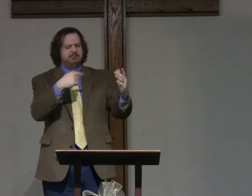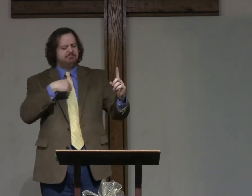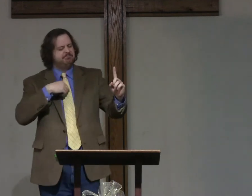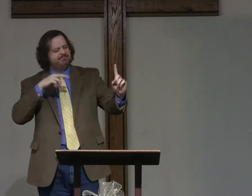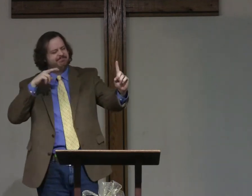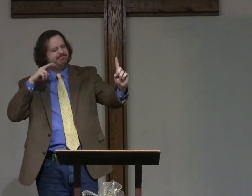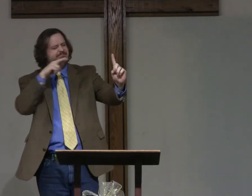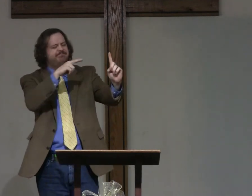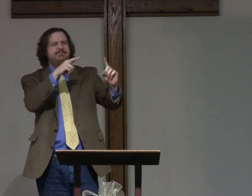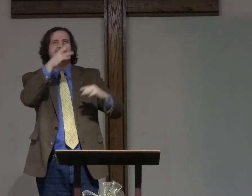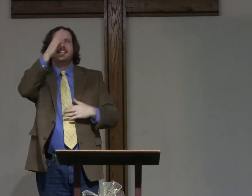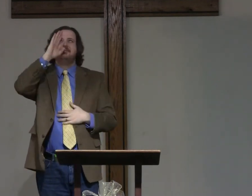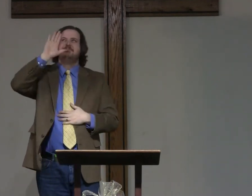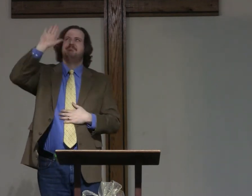The great gift.